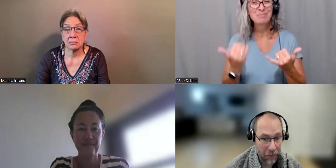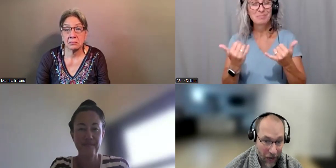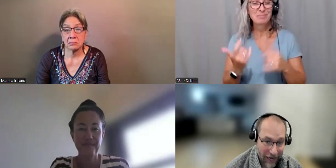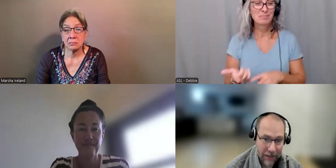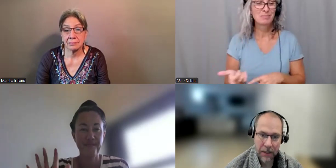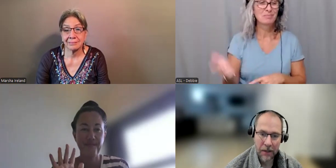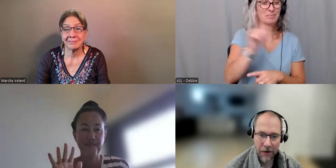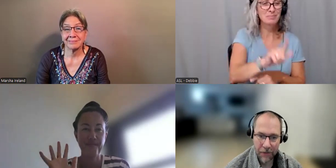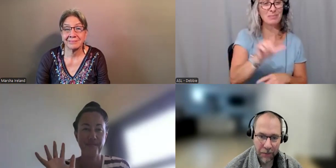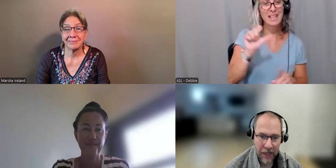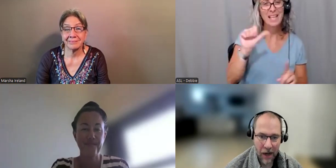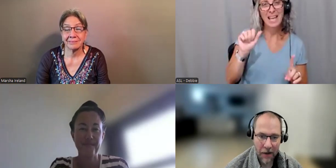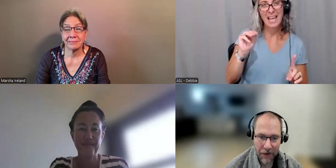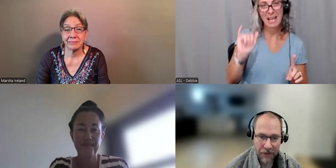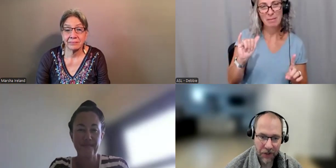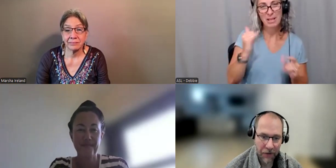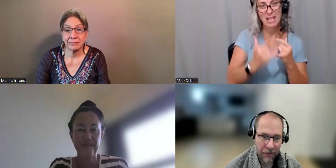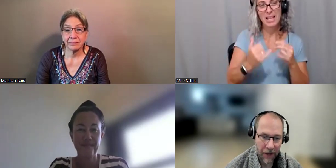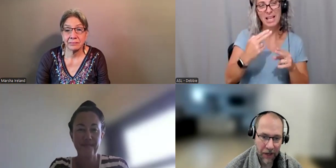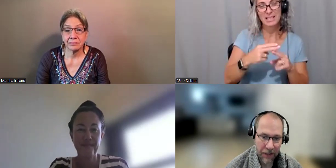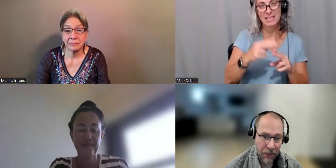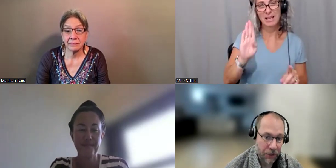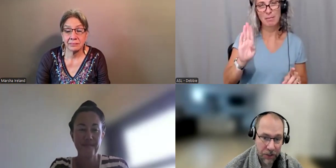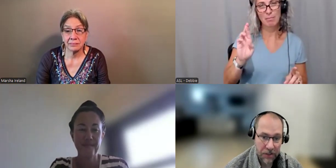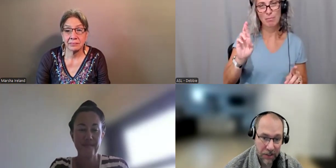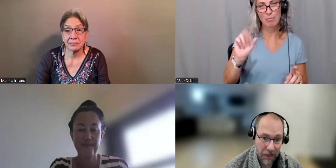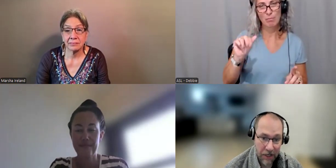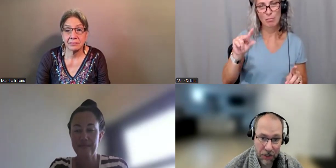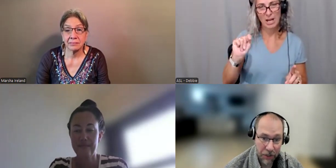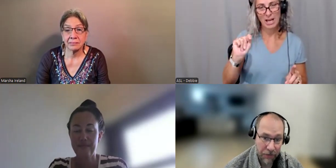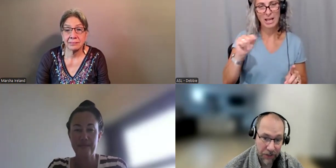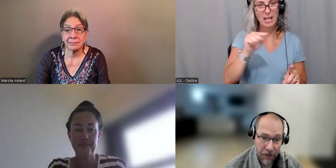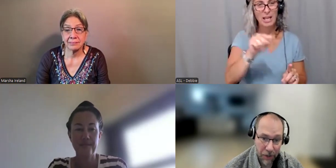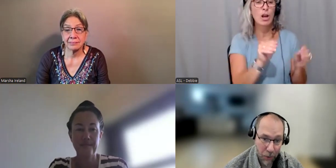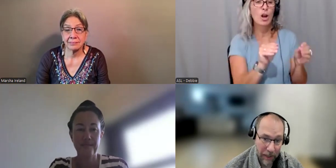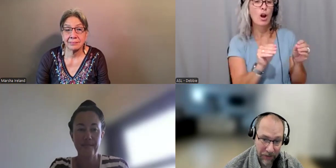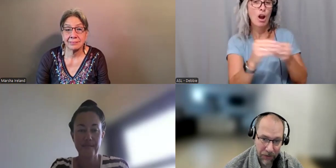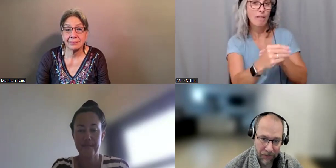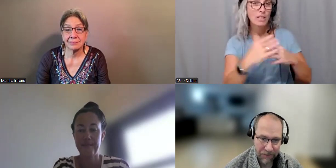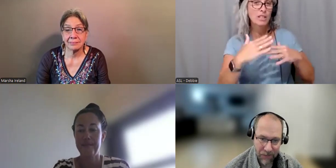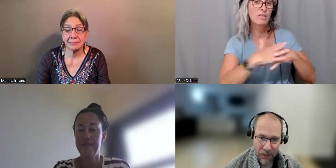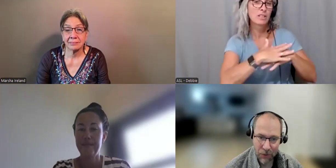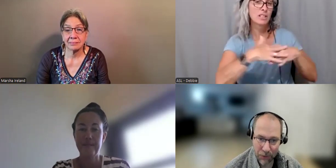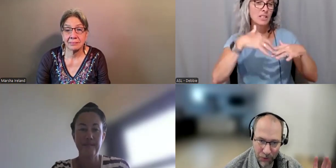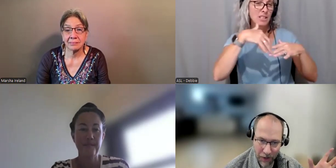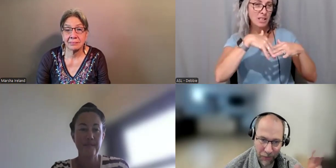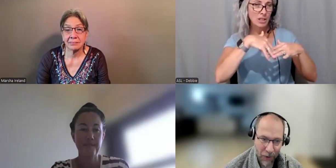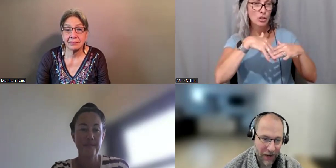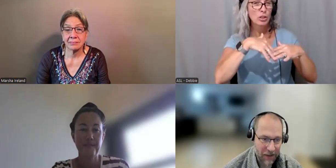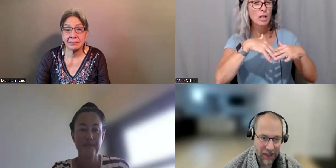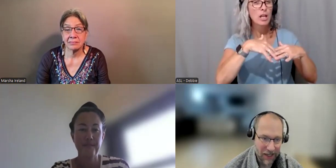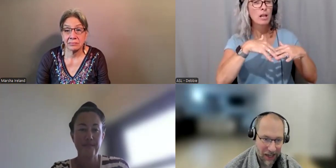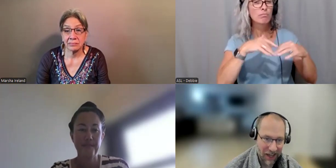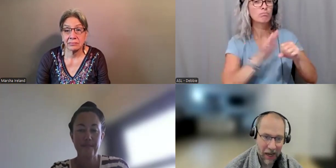Amy Brandt from the Office of Indigenous Initiatives here at Queens. So enjoy,